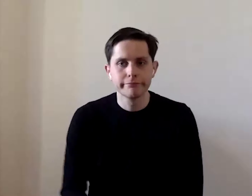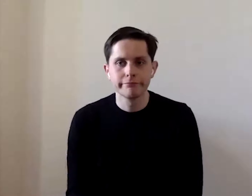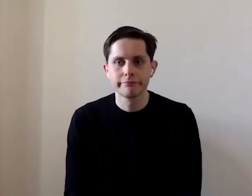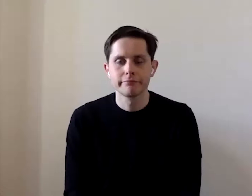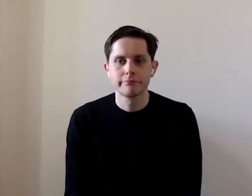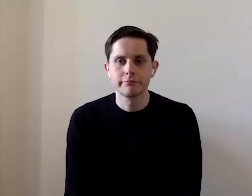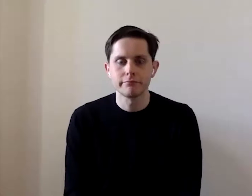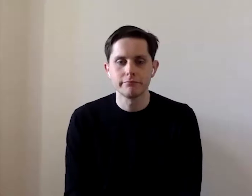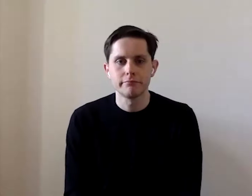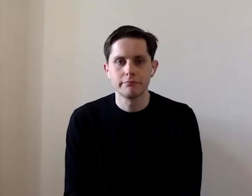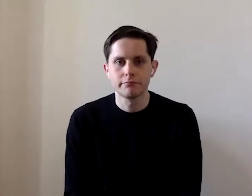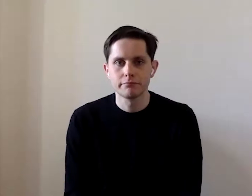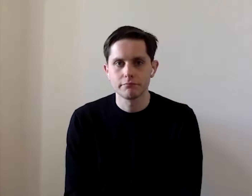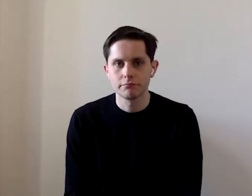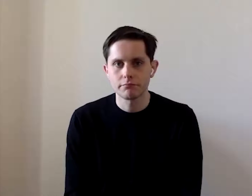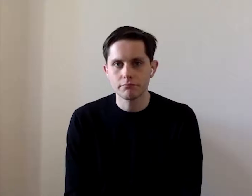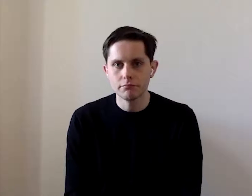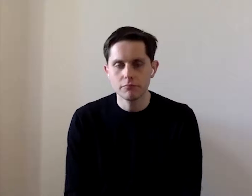people's experiences were from that.